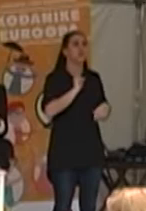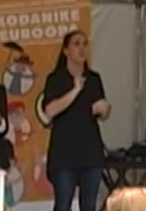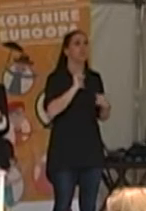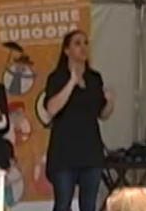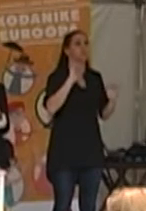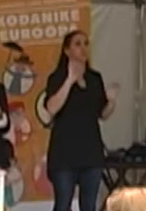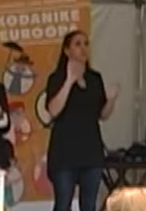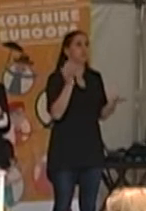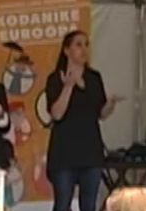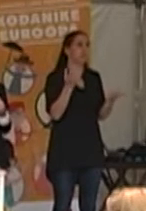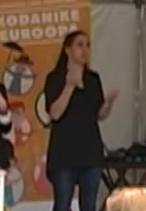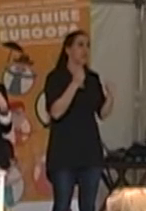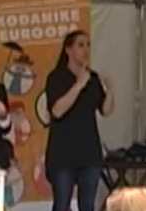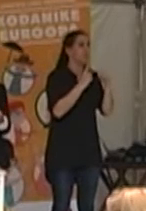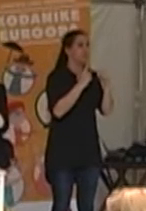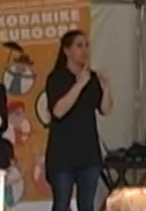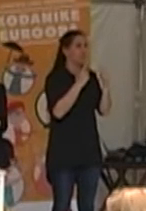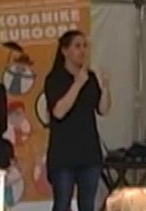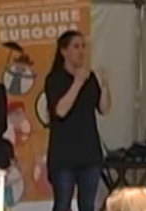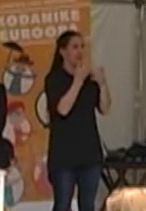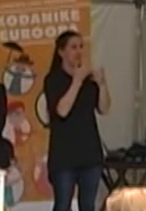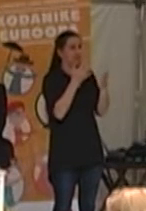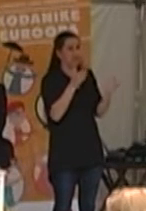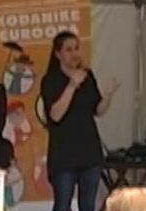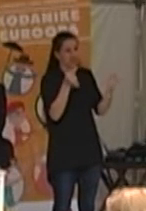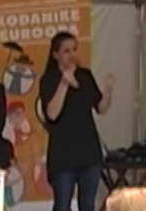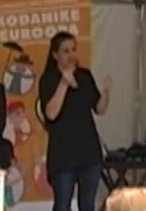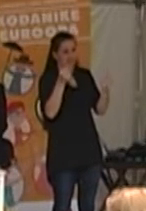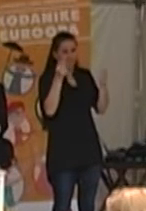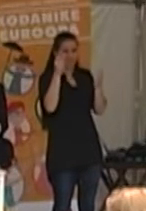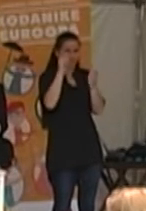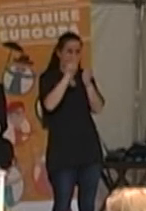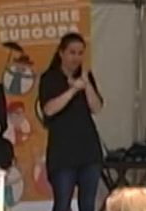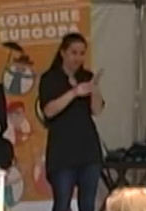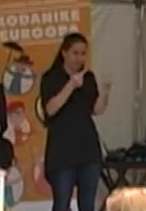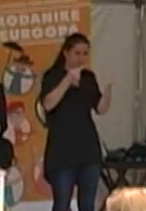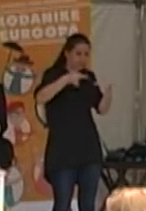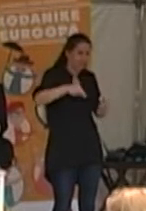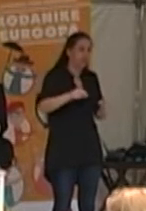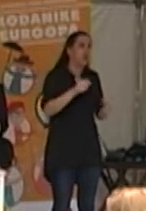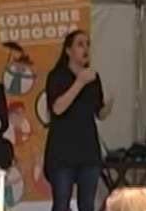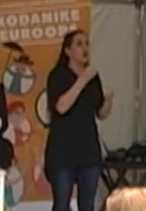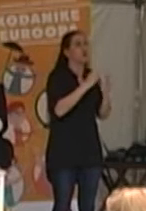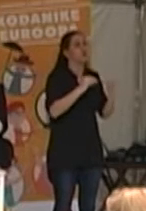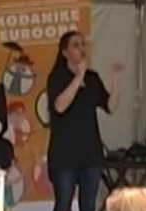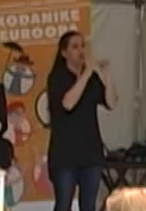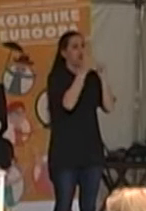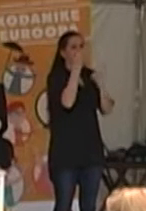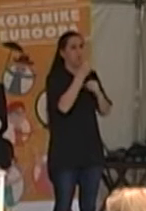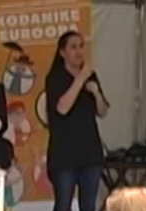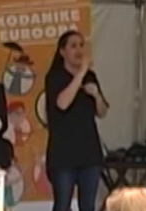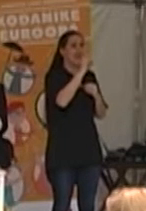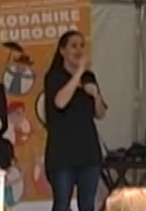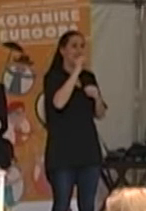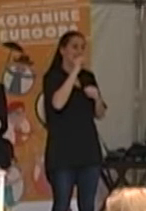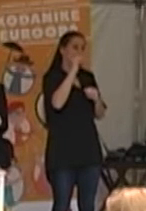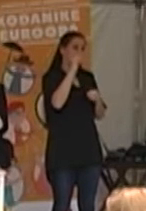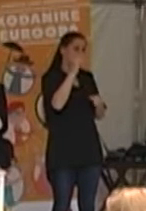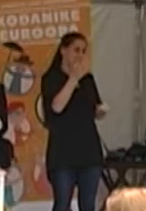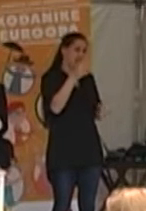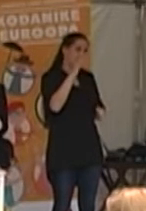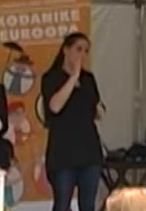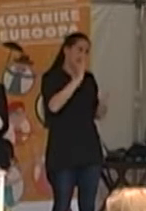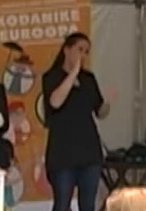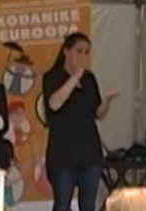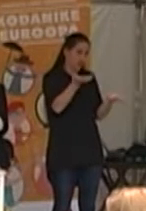get eroded, otherwise things start to slip in. In the UK, we've seen in the recent EU referendum, if you don't sort of